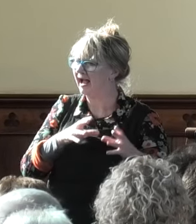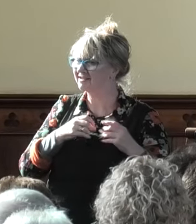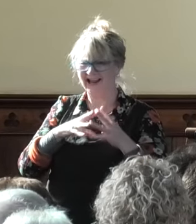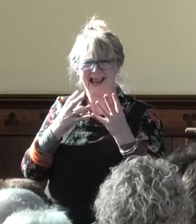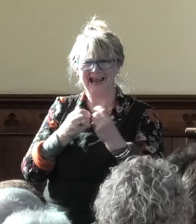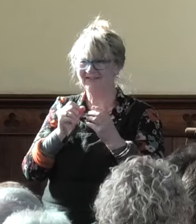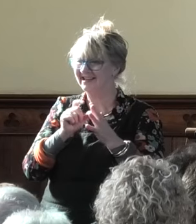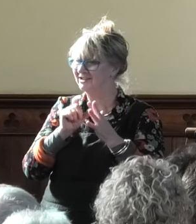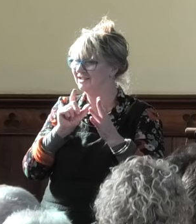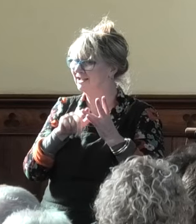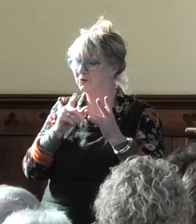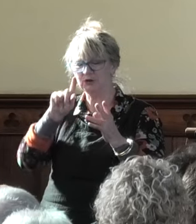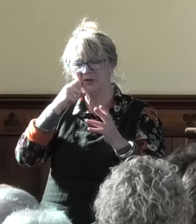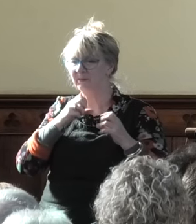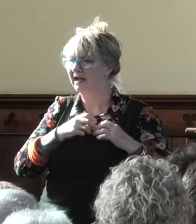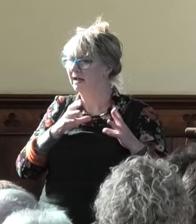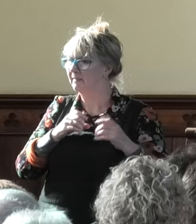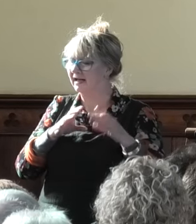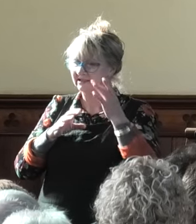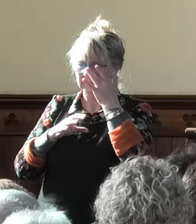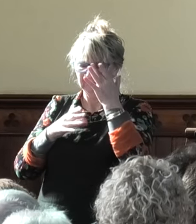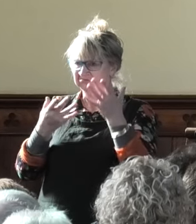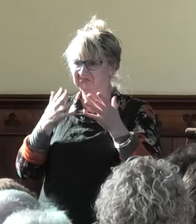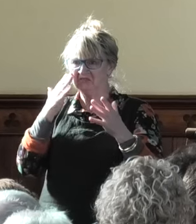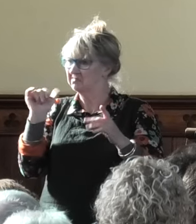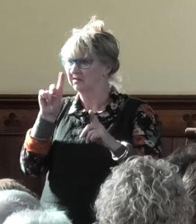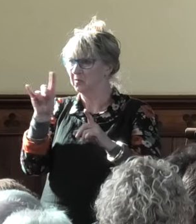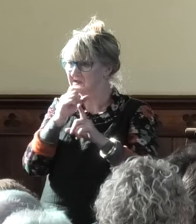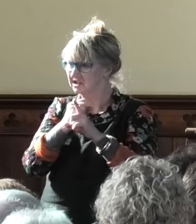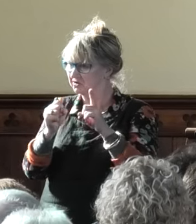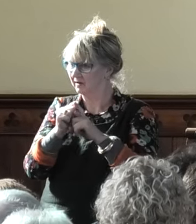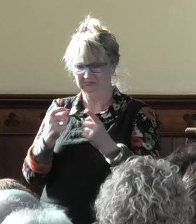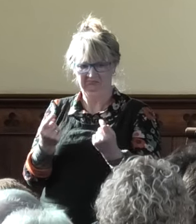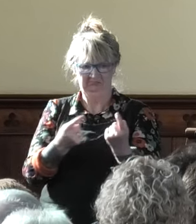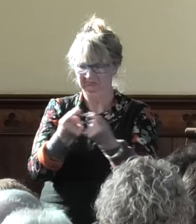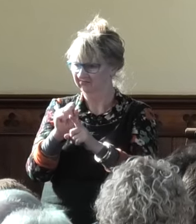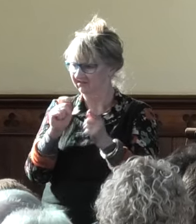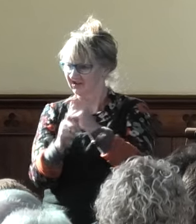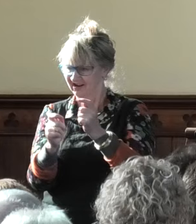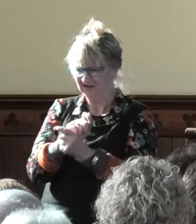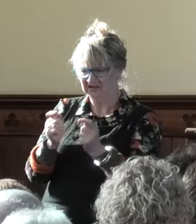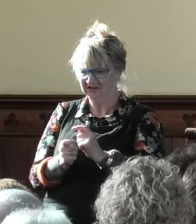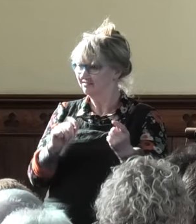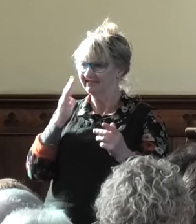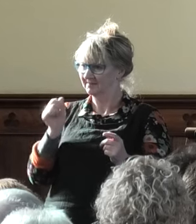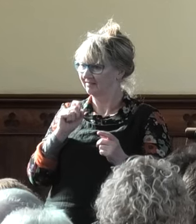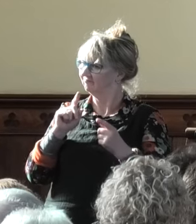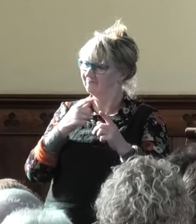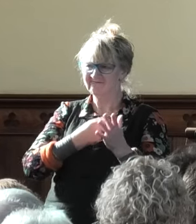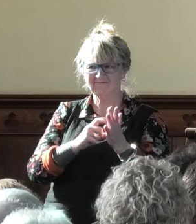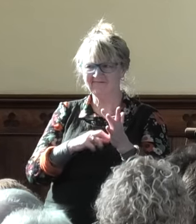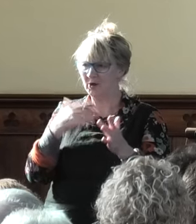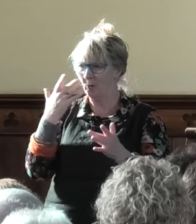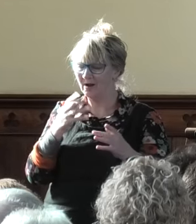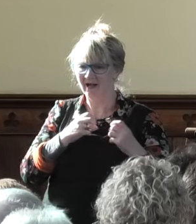her endeavours and work. She was adaptable to her circumstances and could change easily, like a chameleon sometimes. There